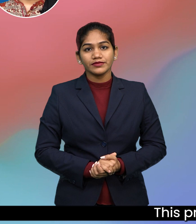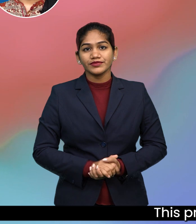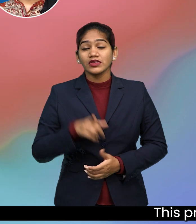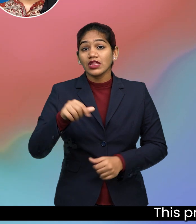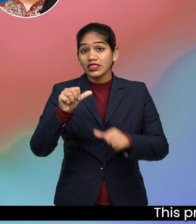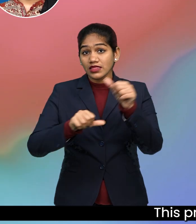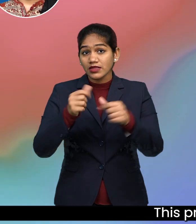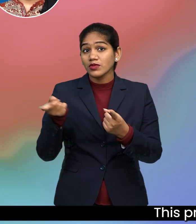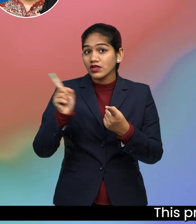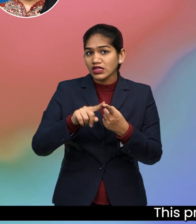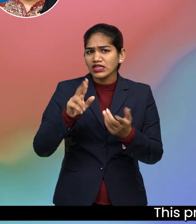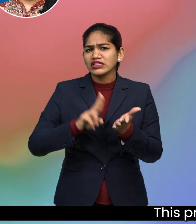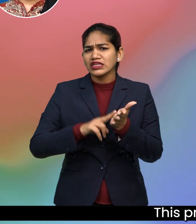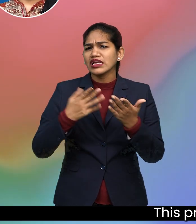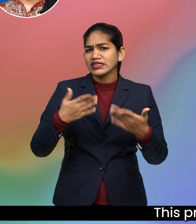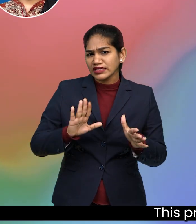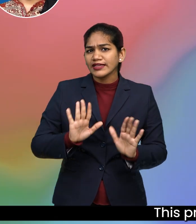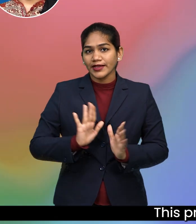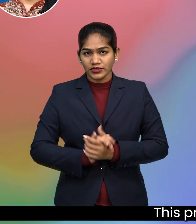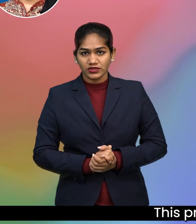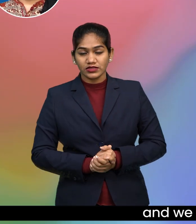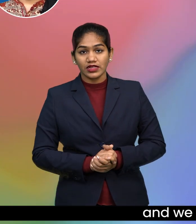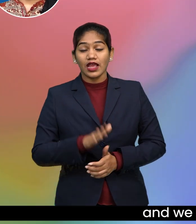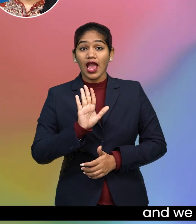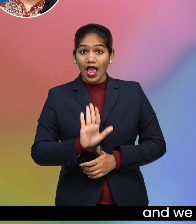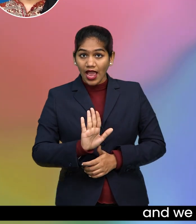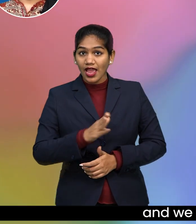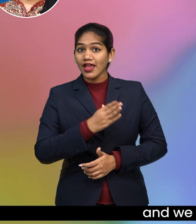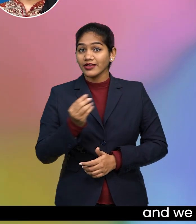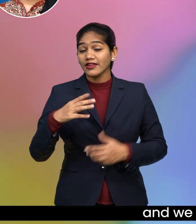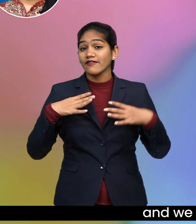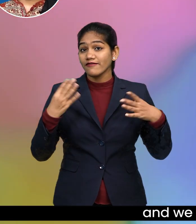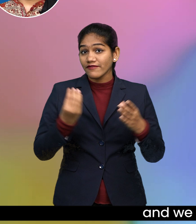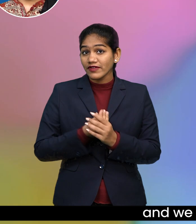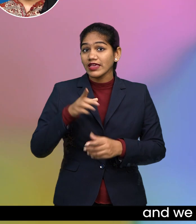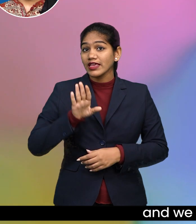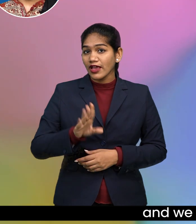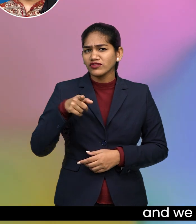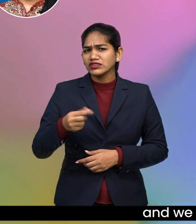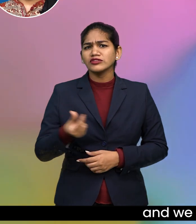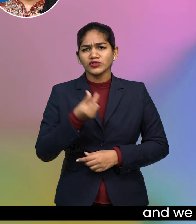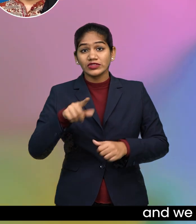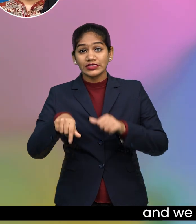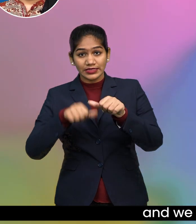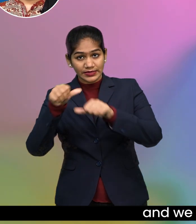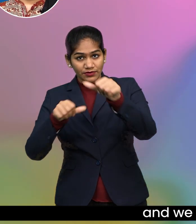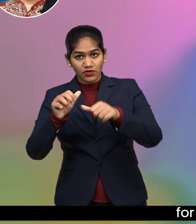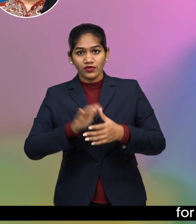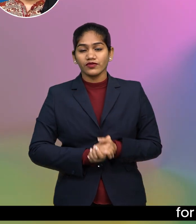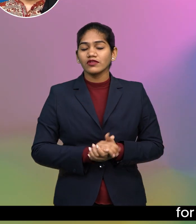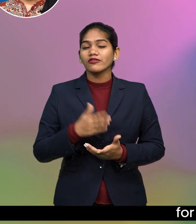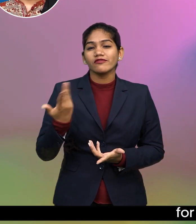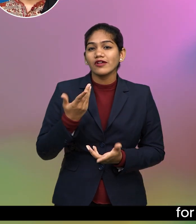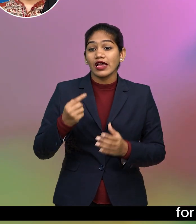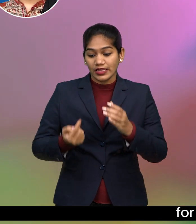This process occurs in nature and we have utilized this process